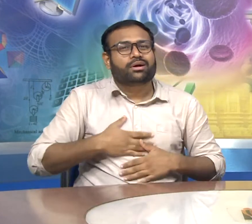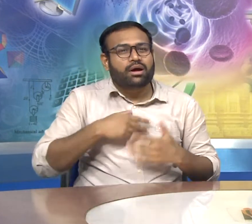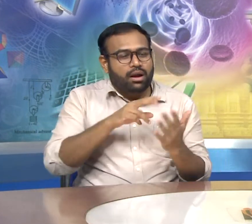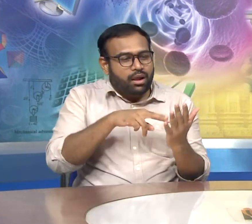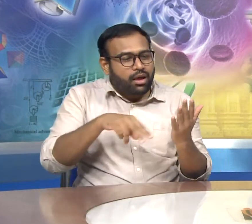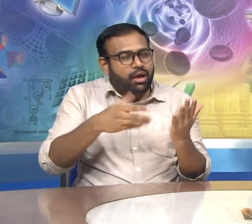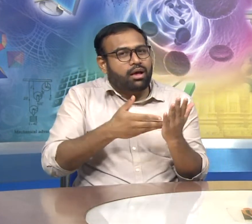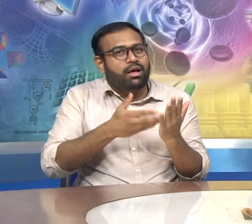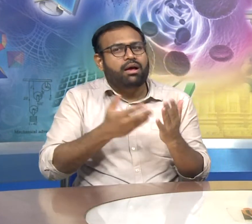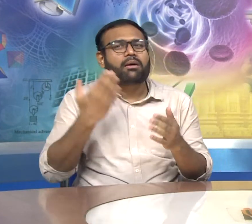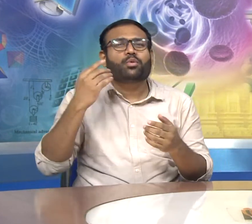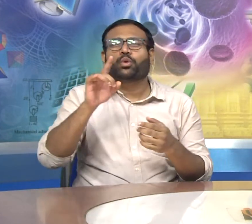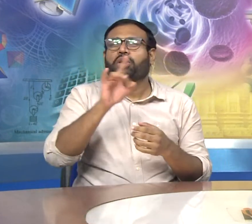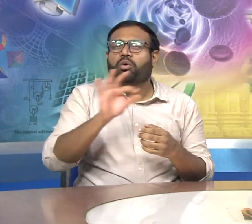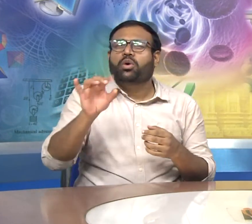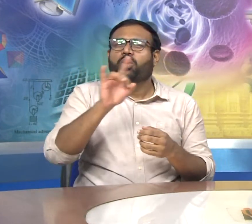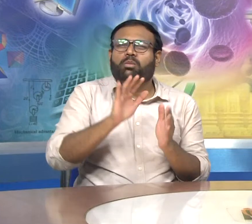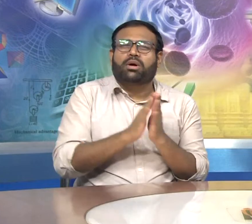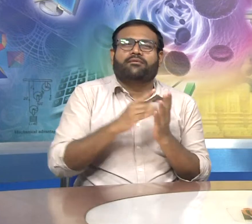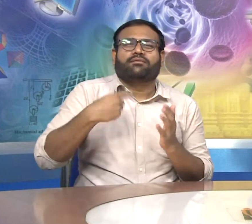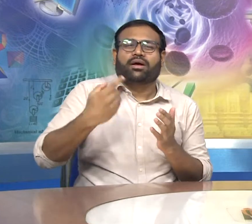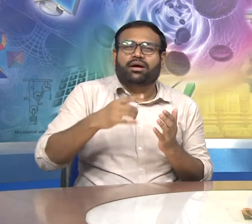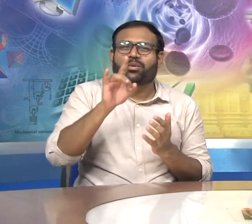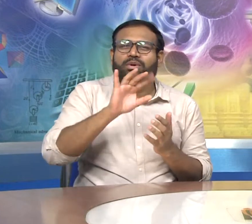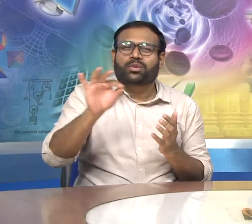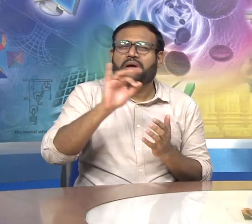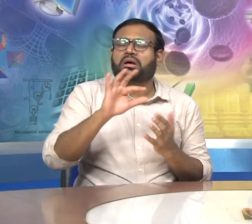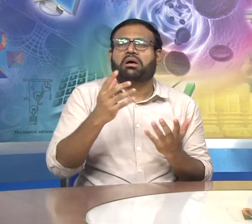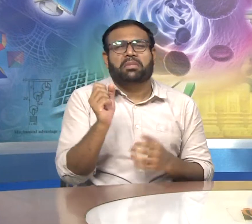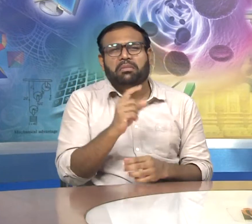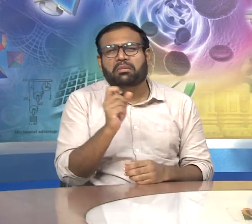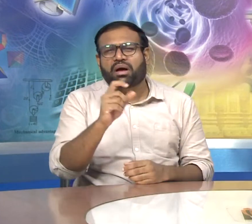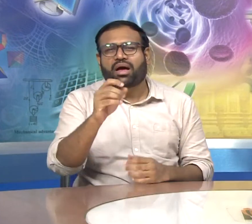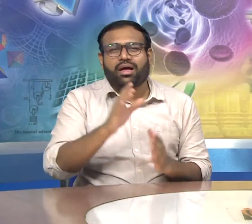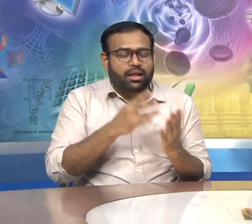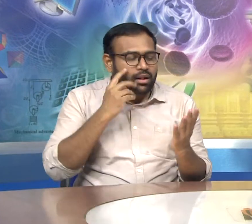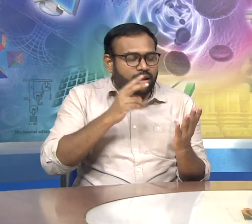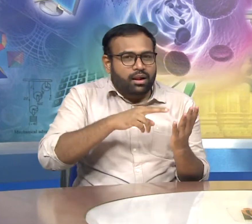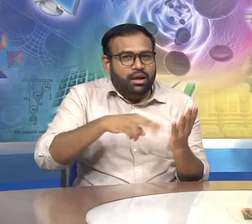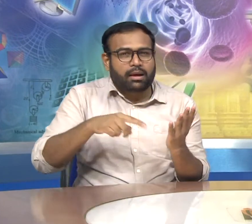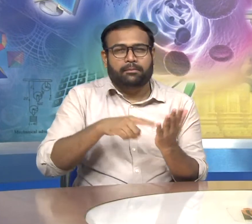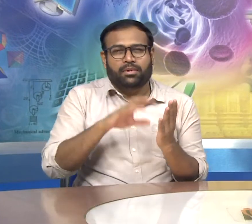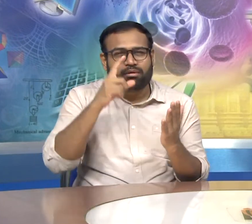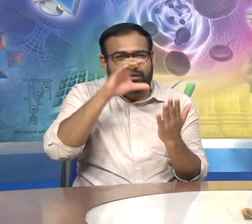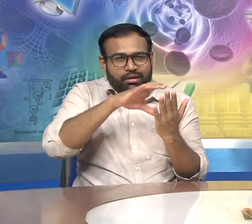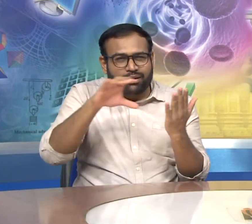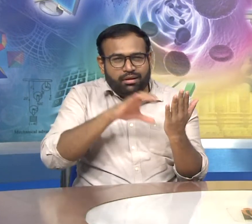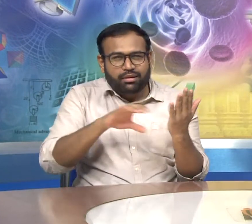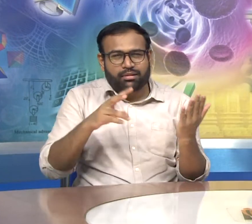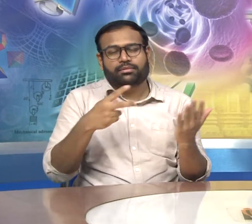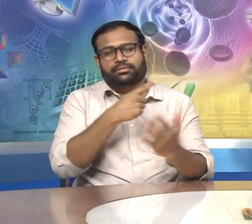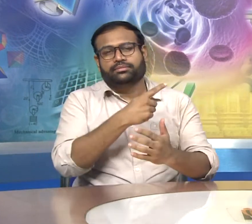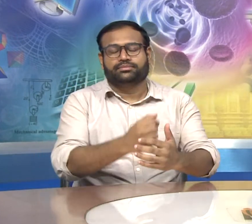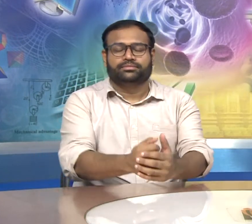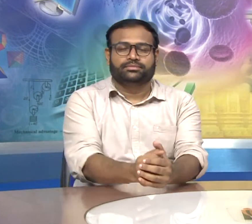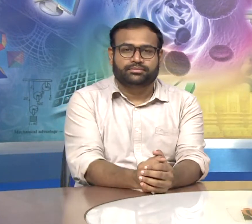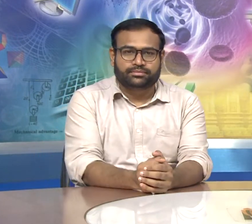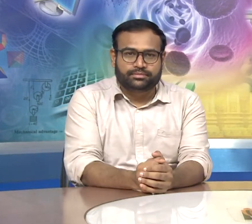biography, cooking recipes, and your horoscope. It's released in every month or every